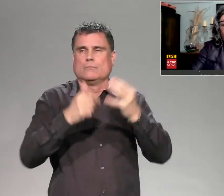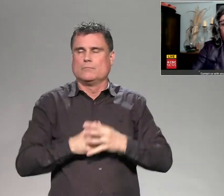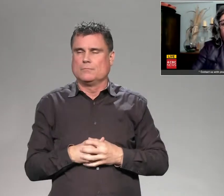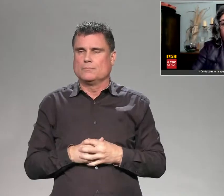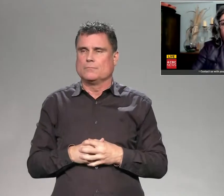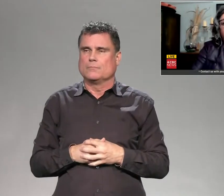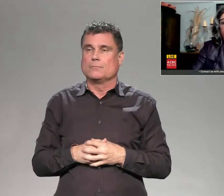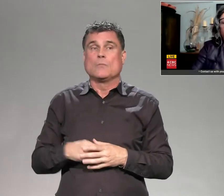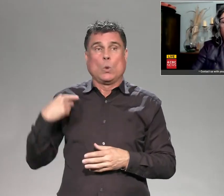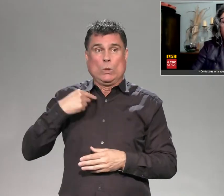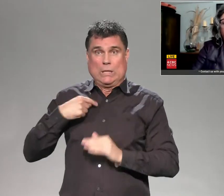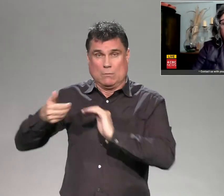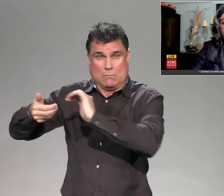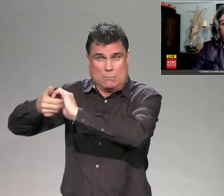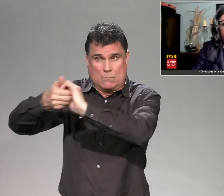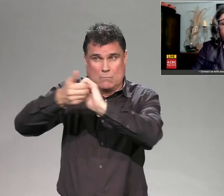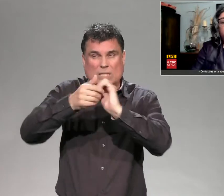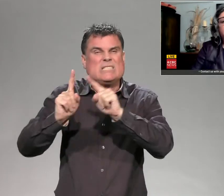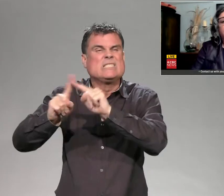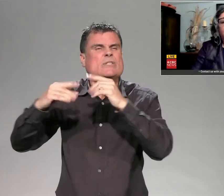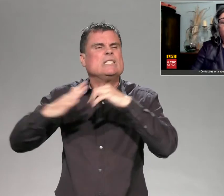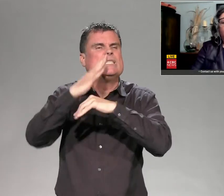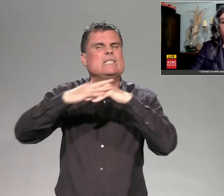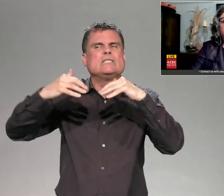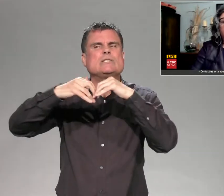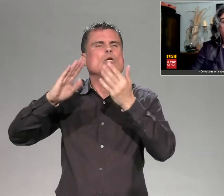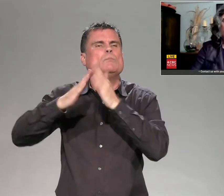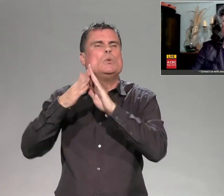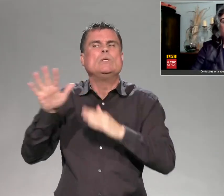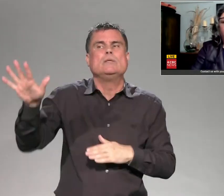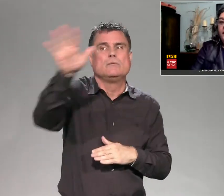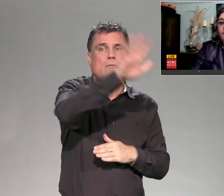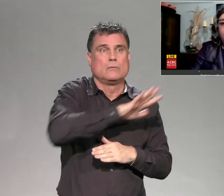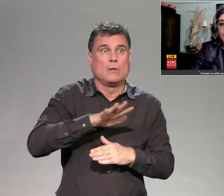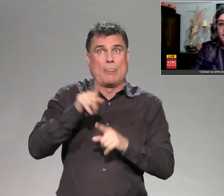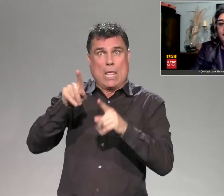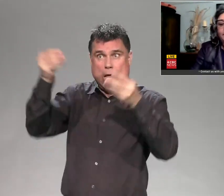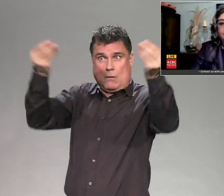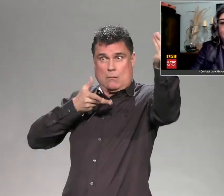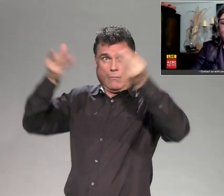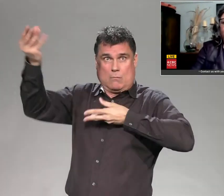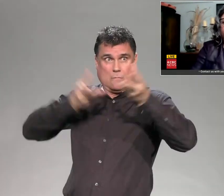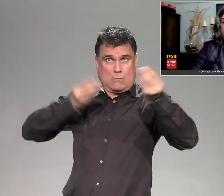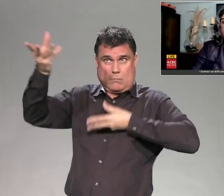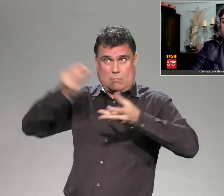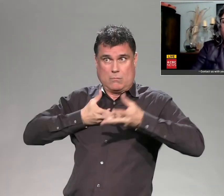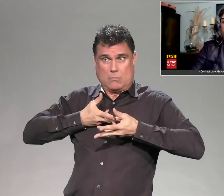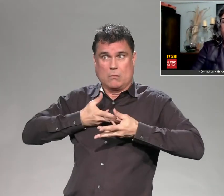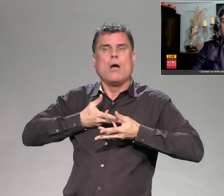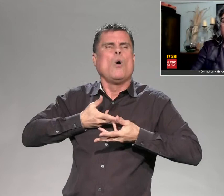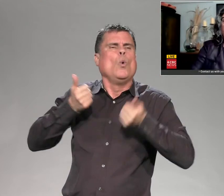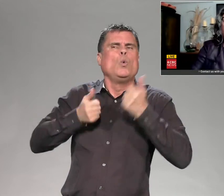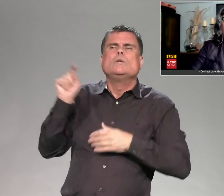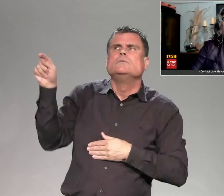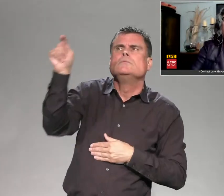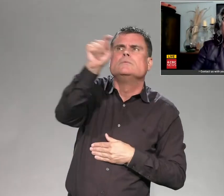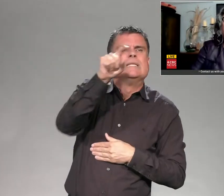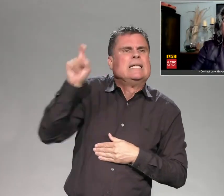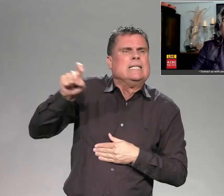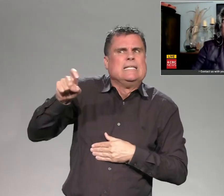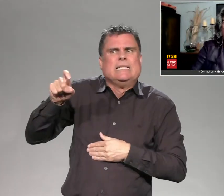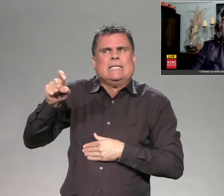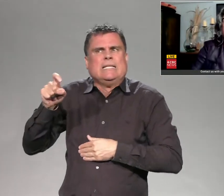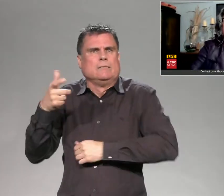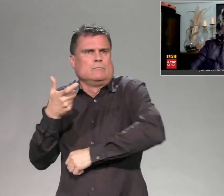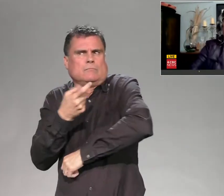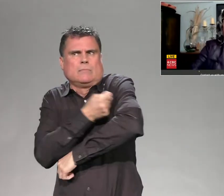identify individuals who may be challenged to come to wherever a clinic is occurring. We've